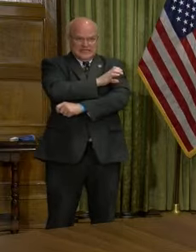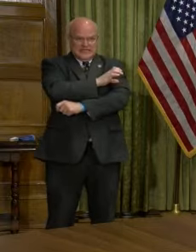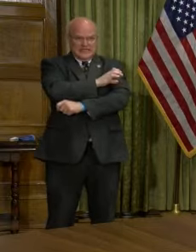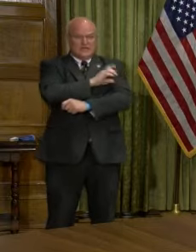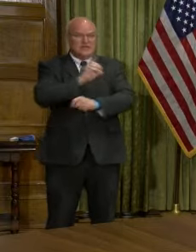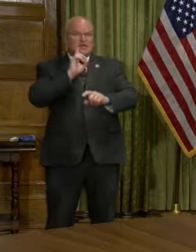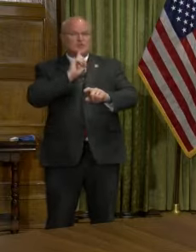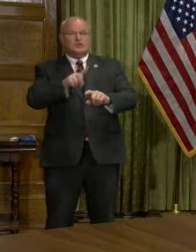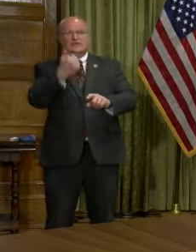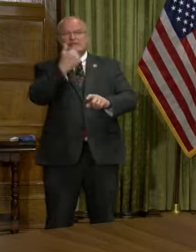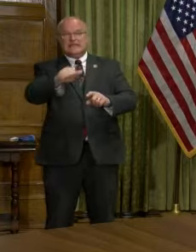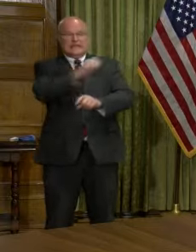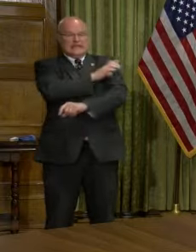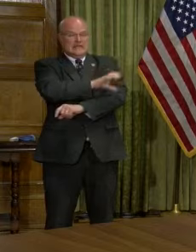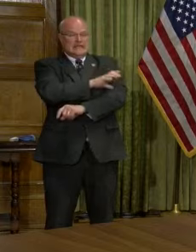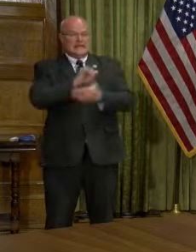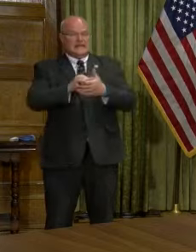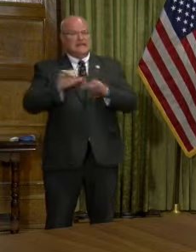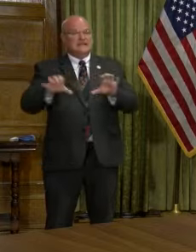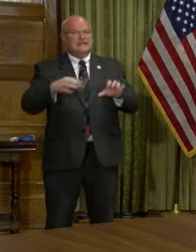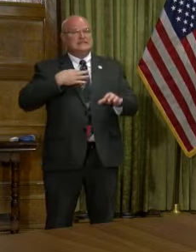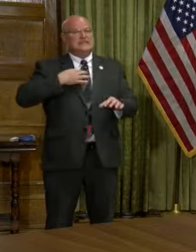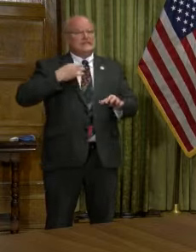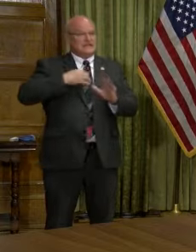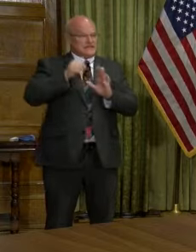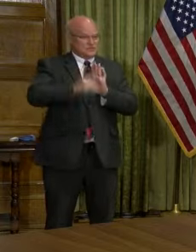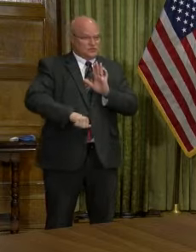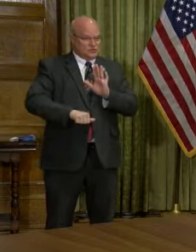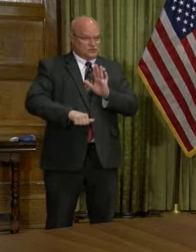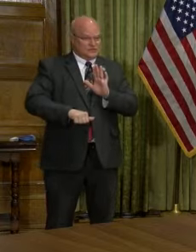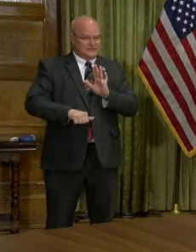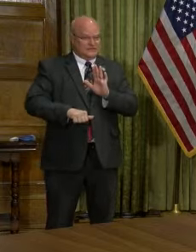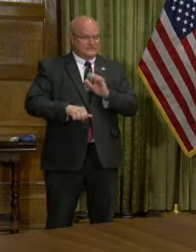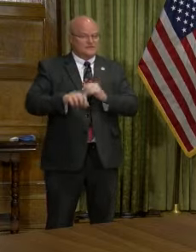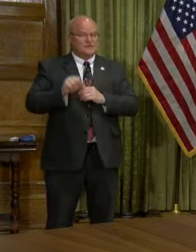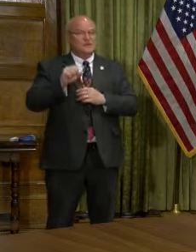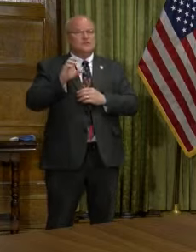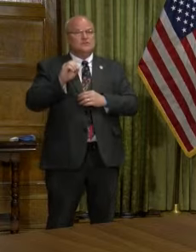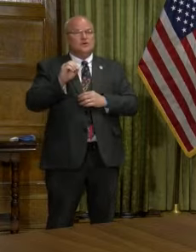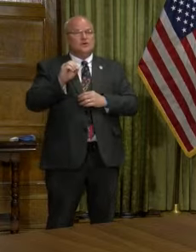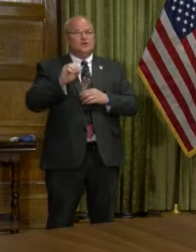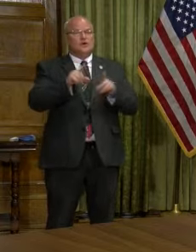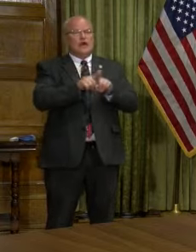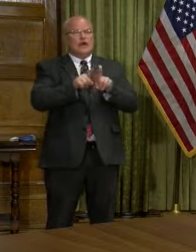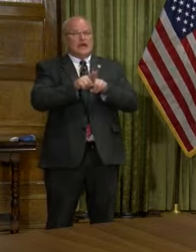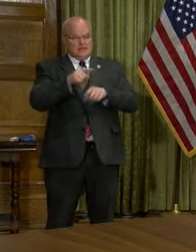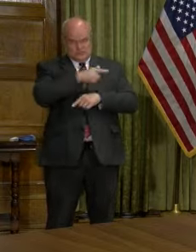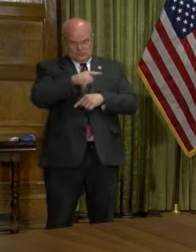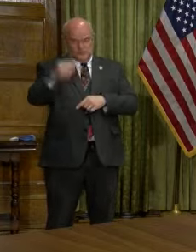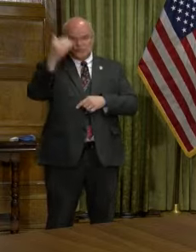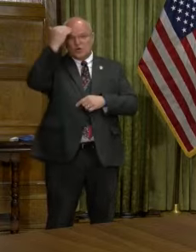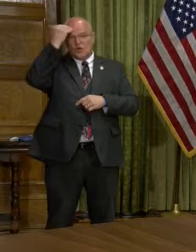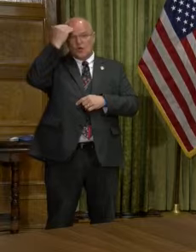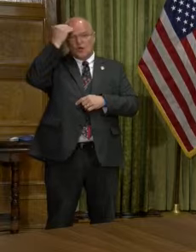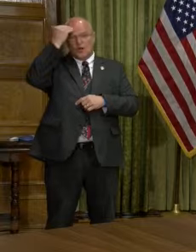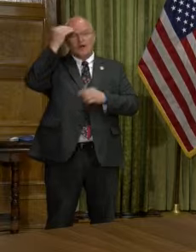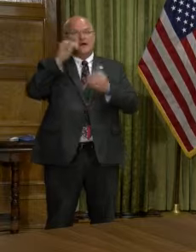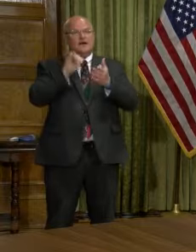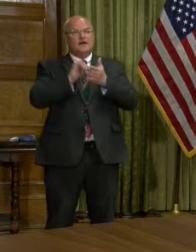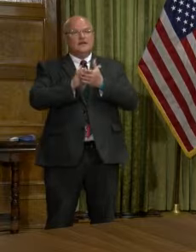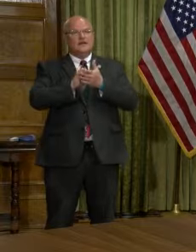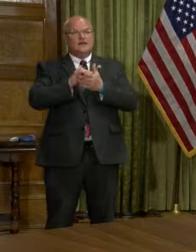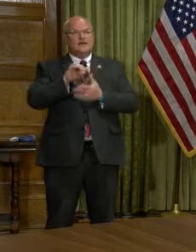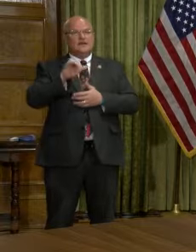directed at any clinic that does elective procedures. And as you're very well aware, the